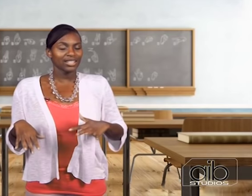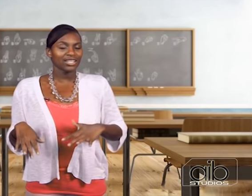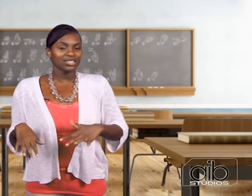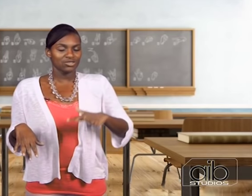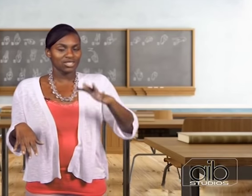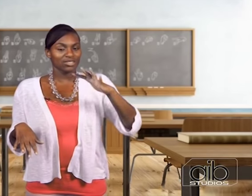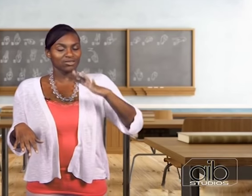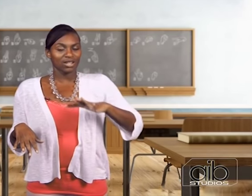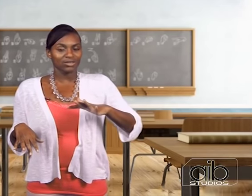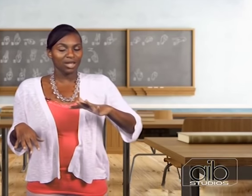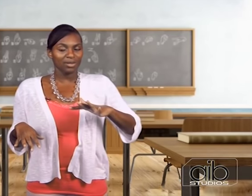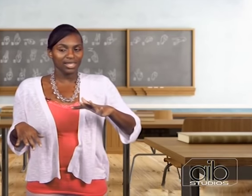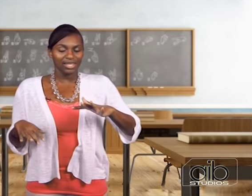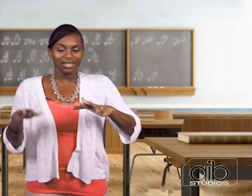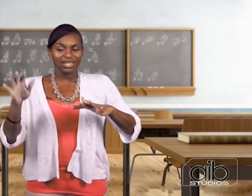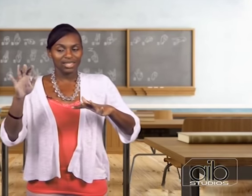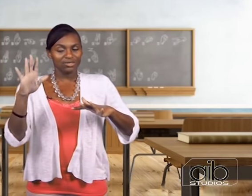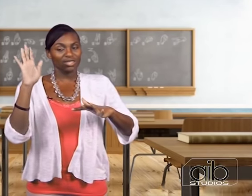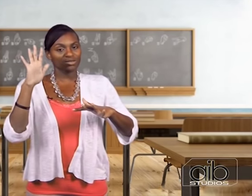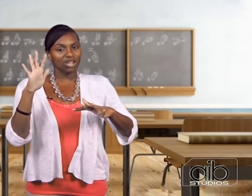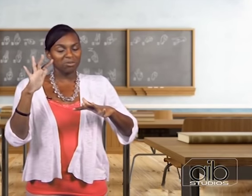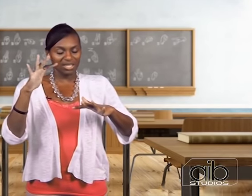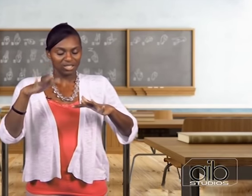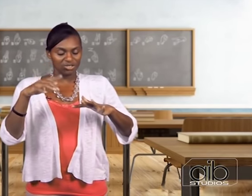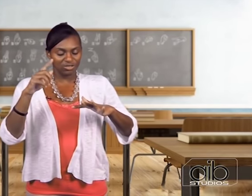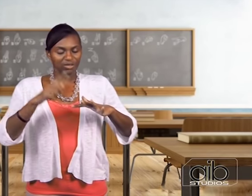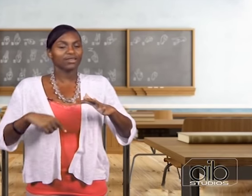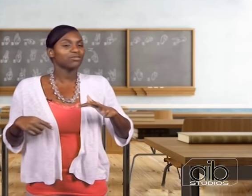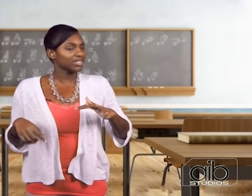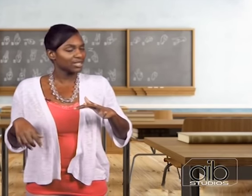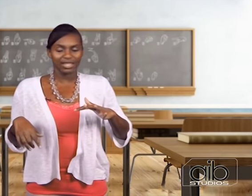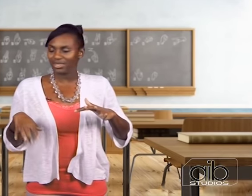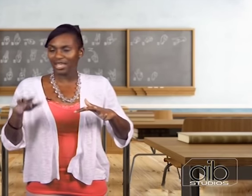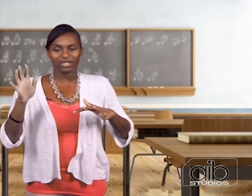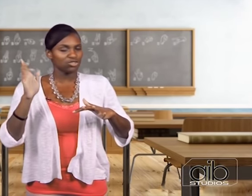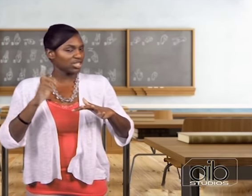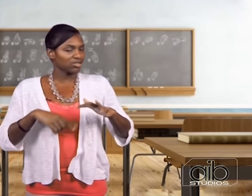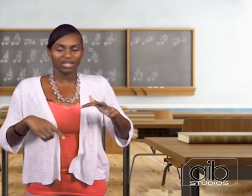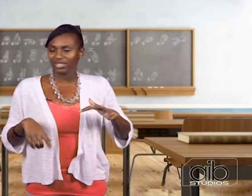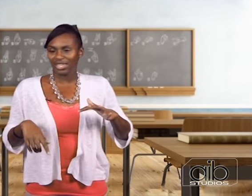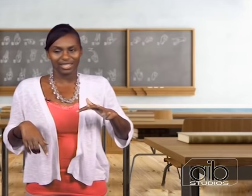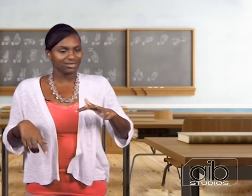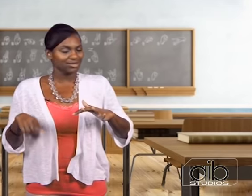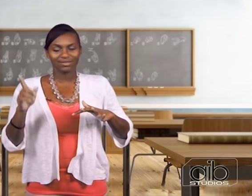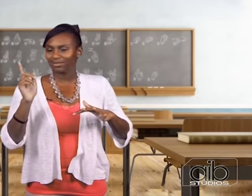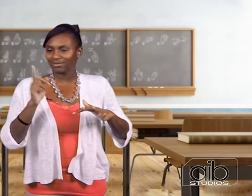can't is you take your non-dominant hand, you take your dominant hand, you just kind of flick it like that and you shake your head. Can't.